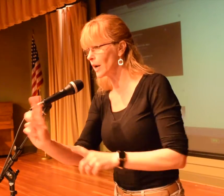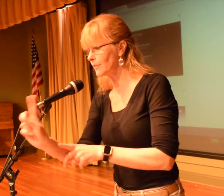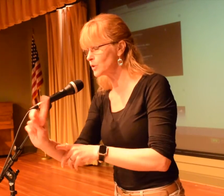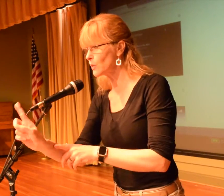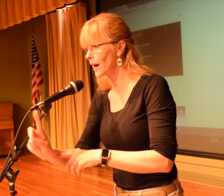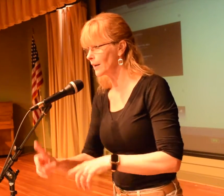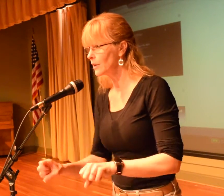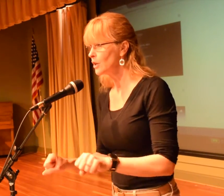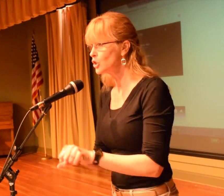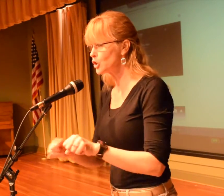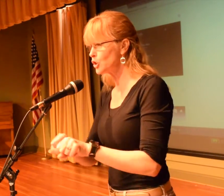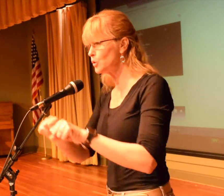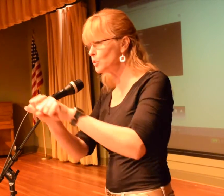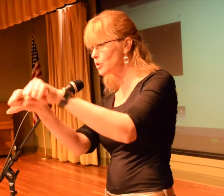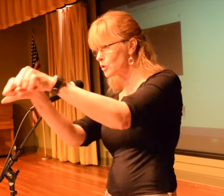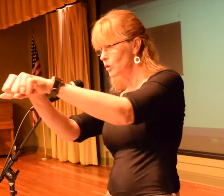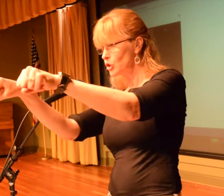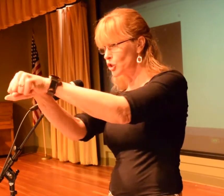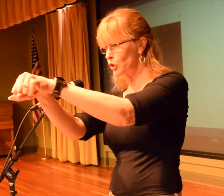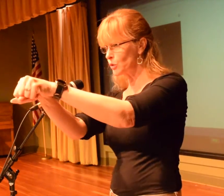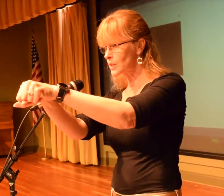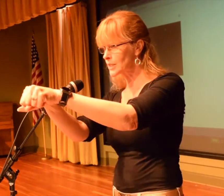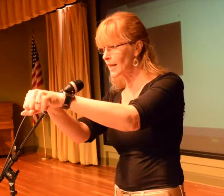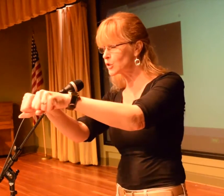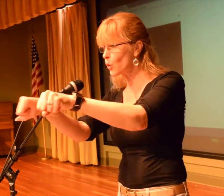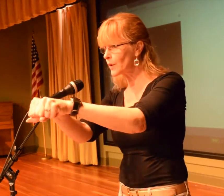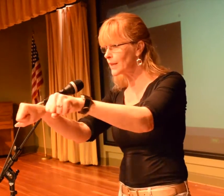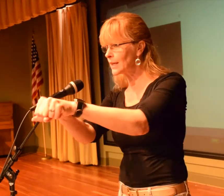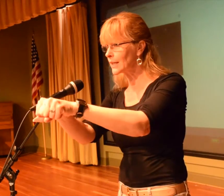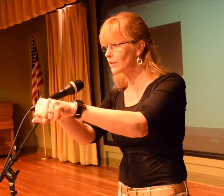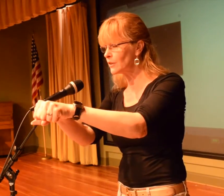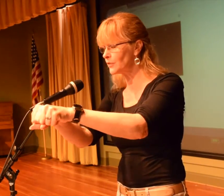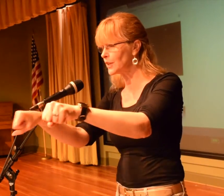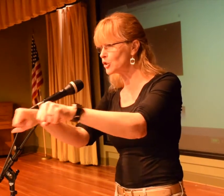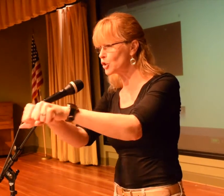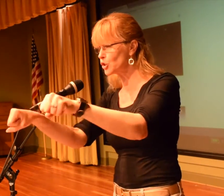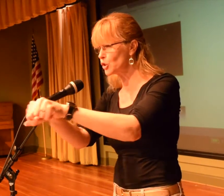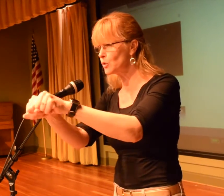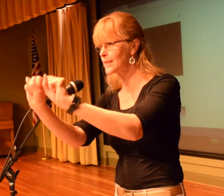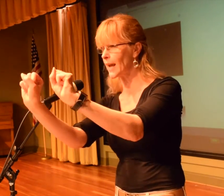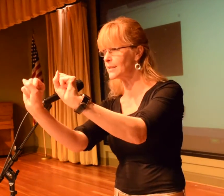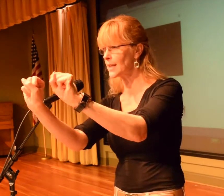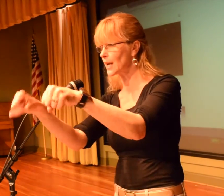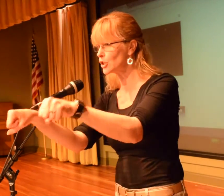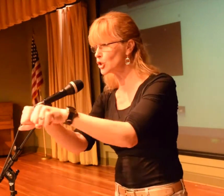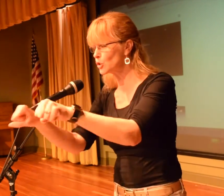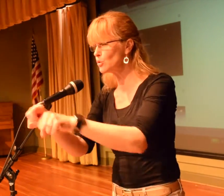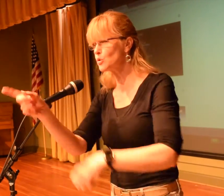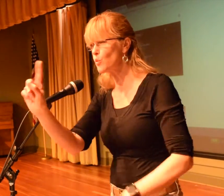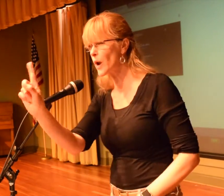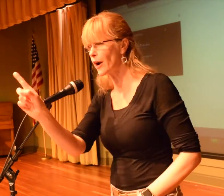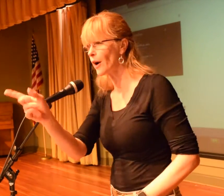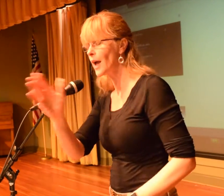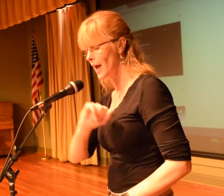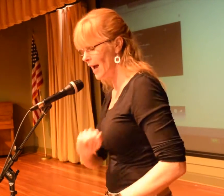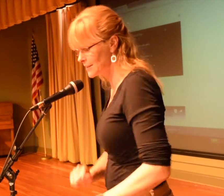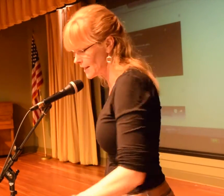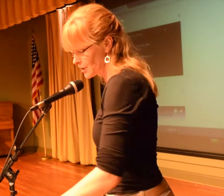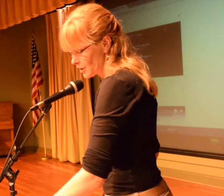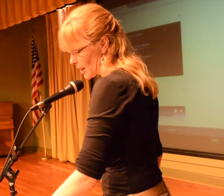left to right. Shoes, shoes. It's like Dorothy clicking her feet. Shoes, S hand, shoes where. Ask that to your neighbor.